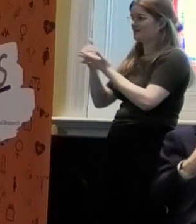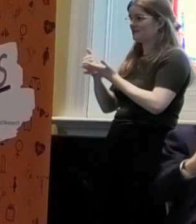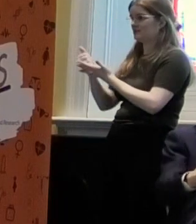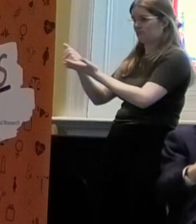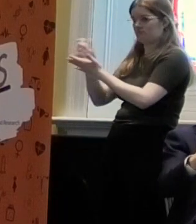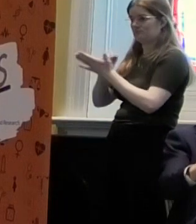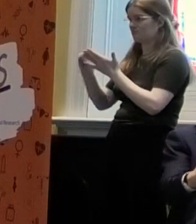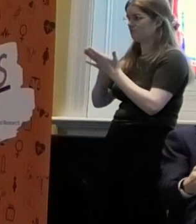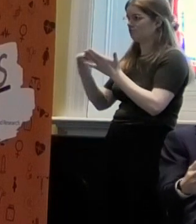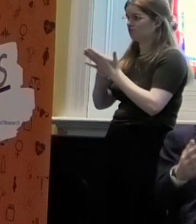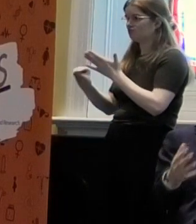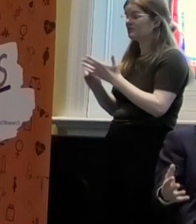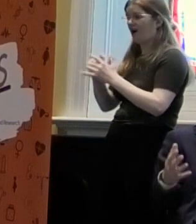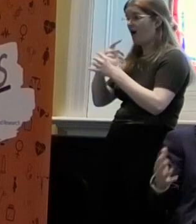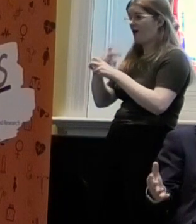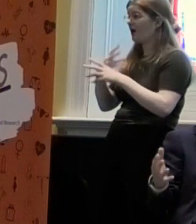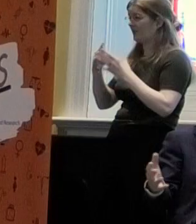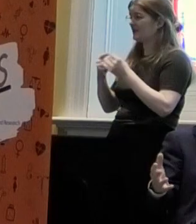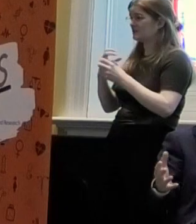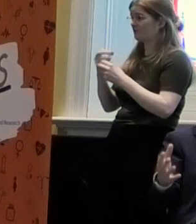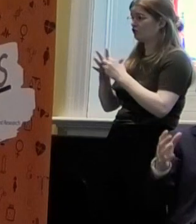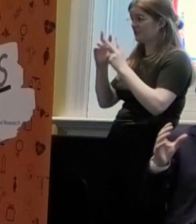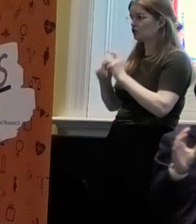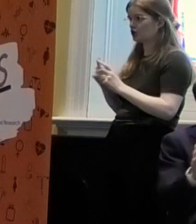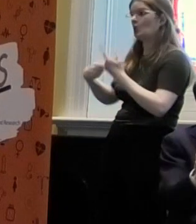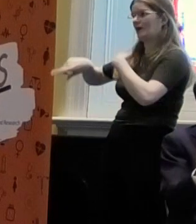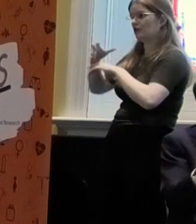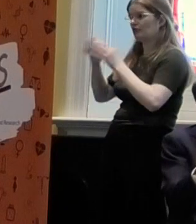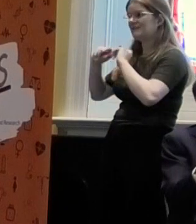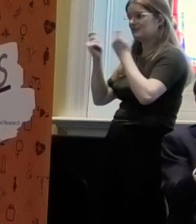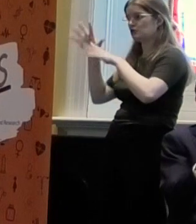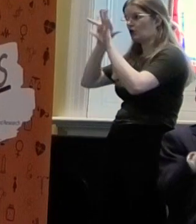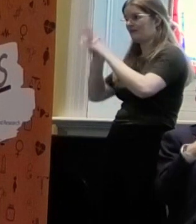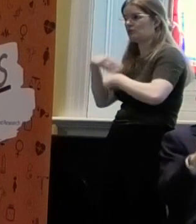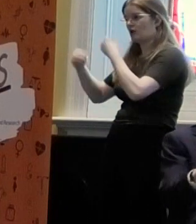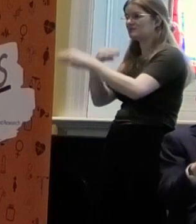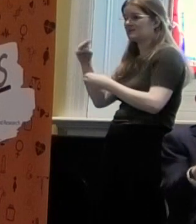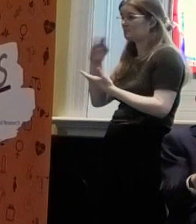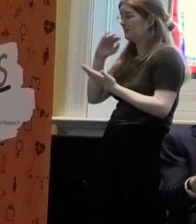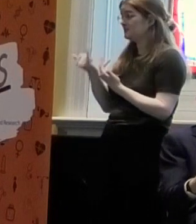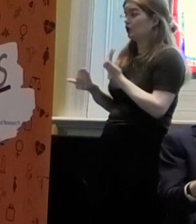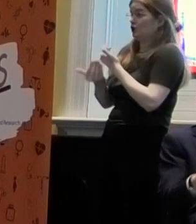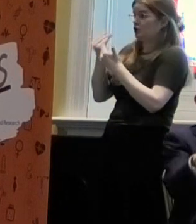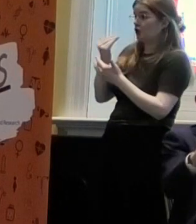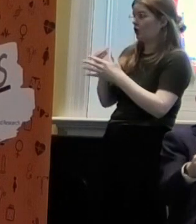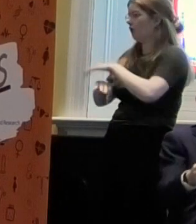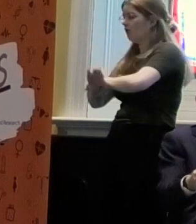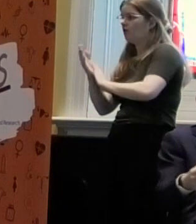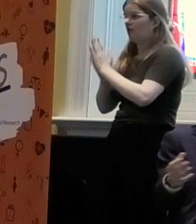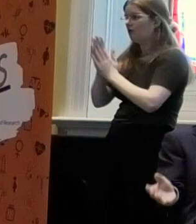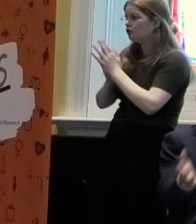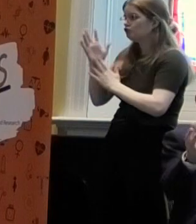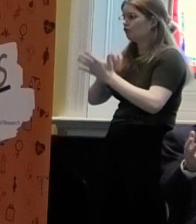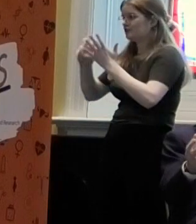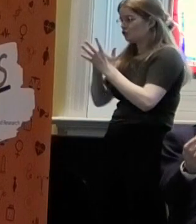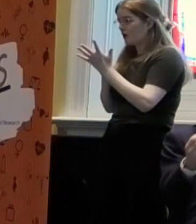all those challenging things that make research hard to do. We have that there so that young, hungry registrars